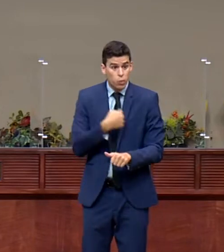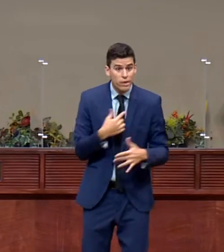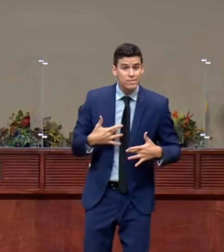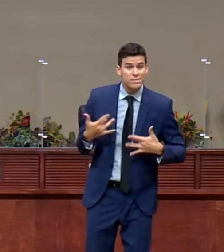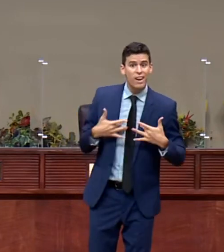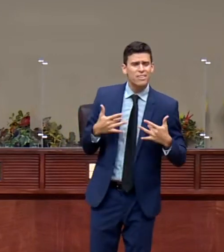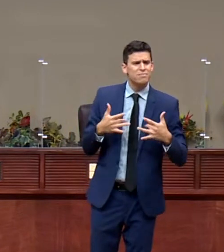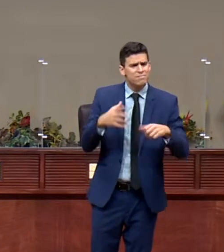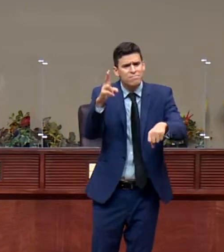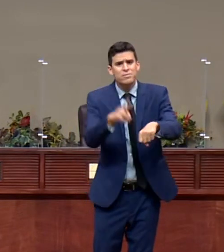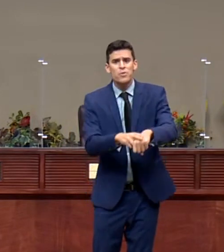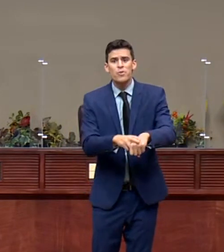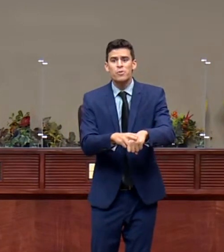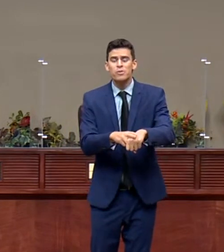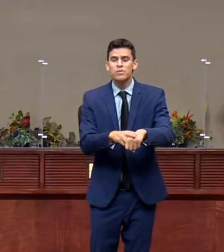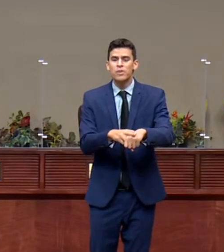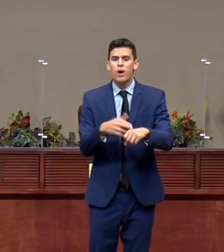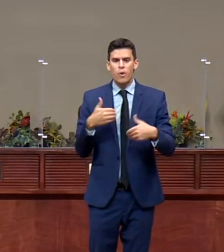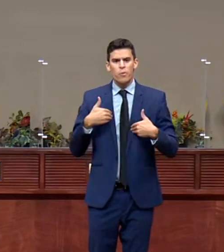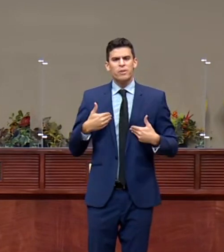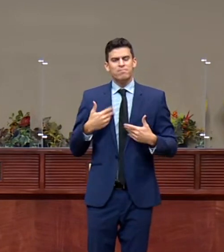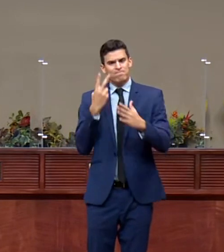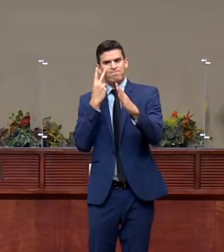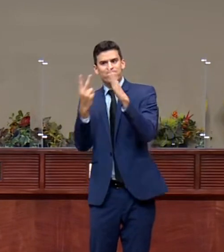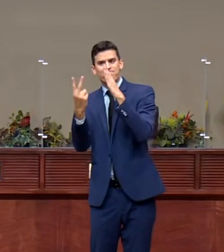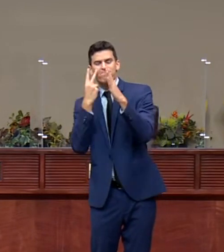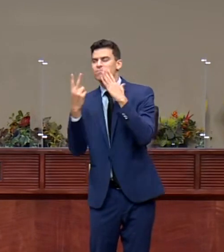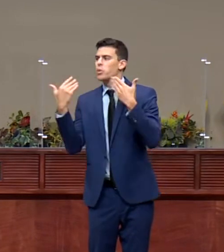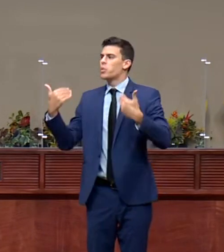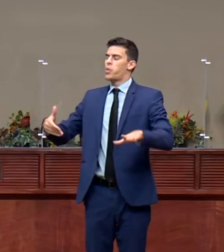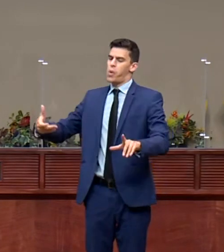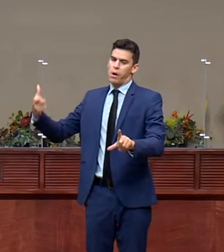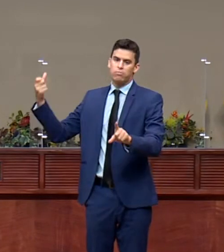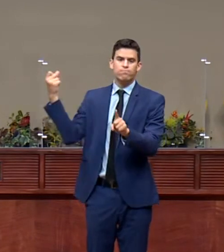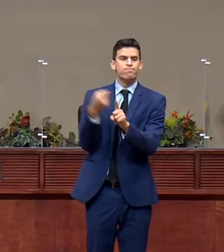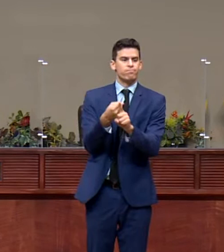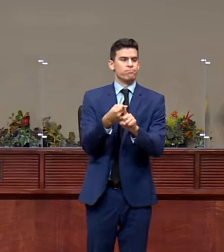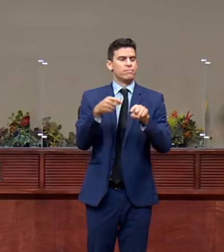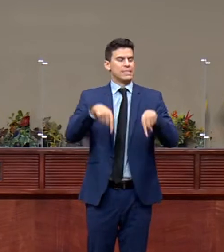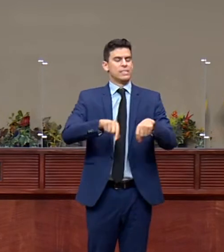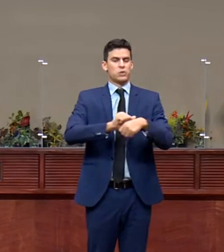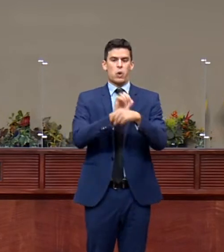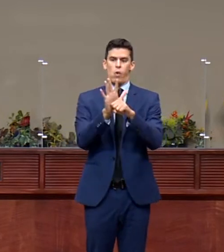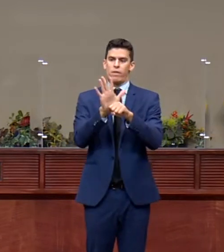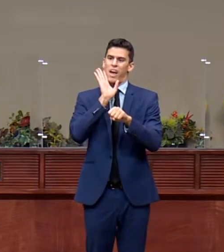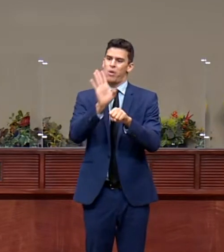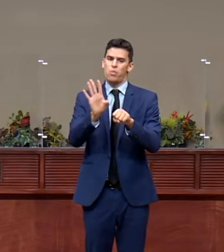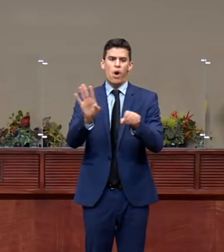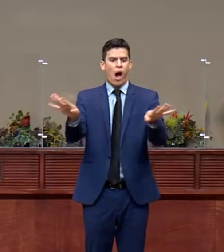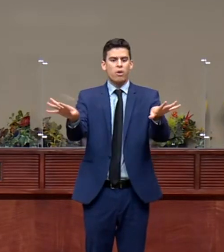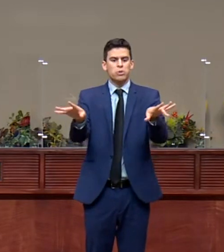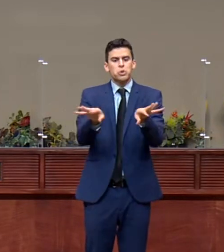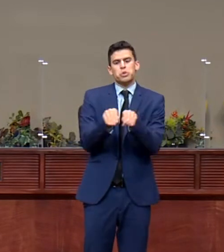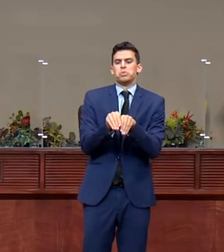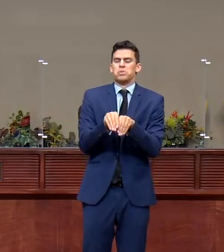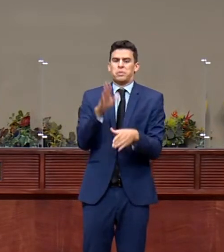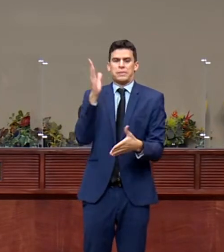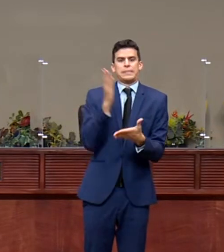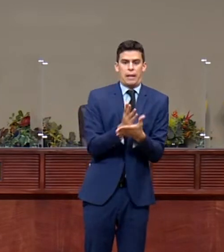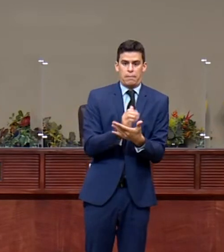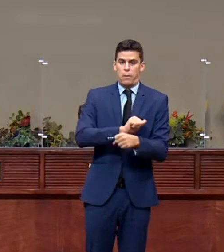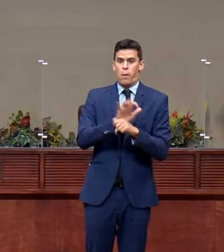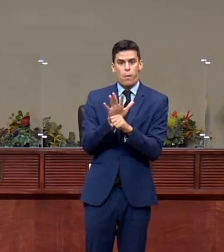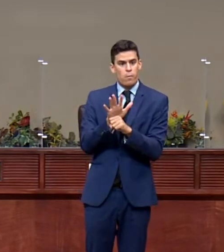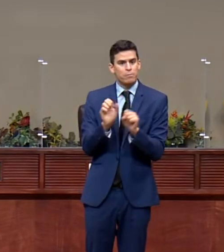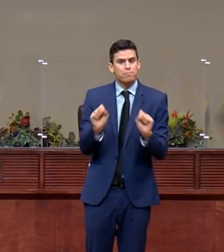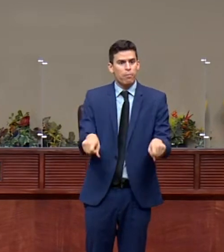we anticipate that this is going to be a game changer in the COVID pandemic? Absolutely. Because one of the things that